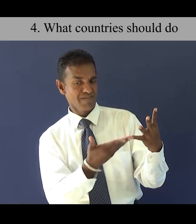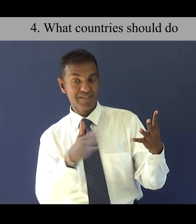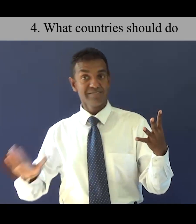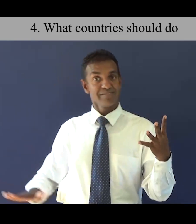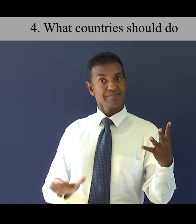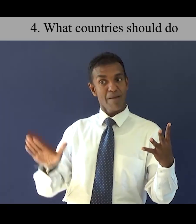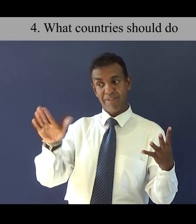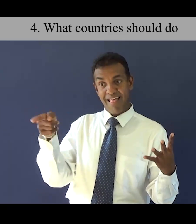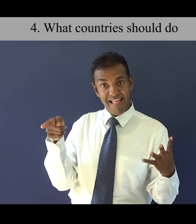care.